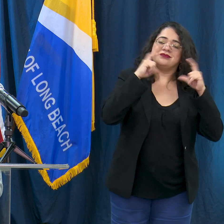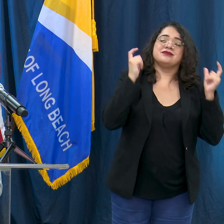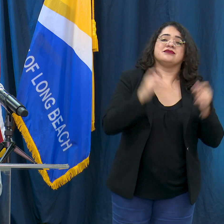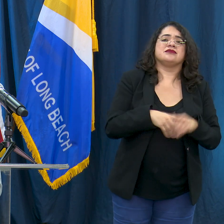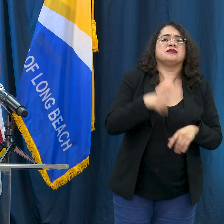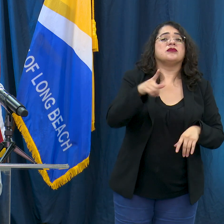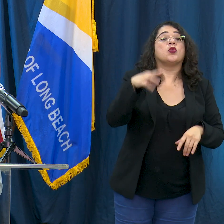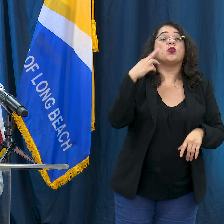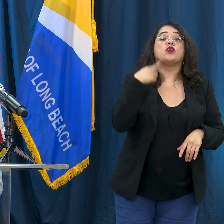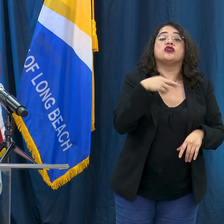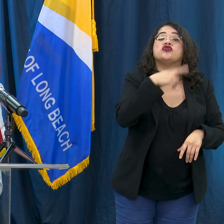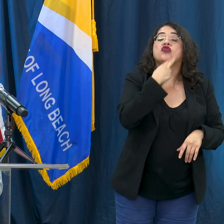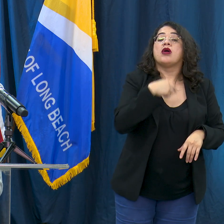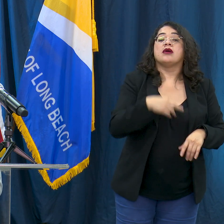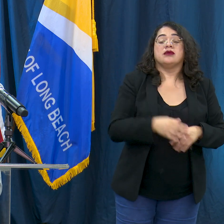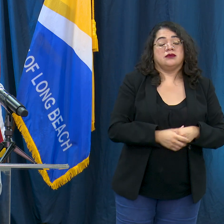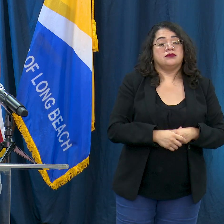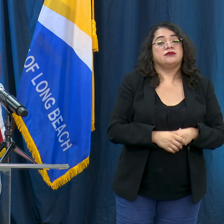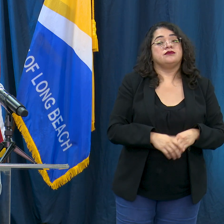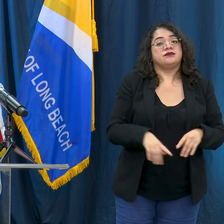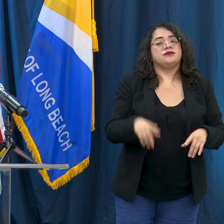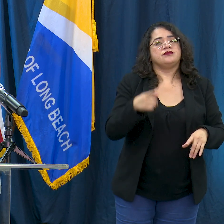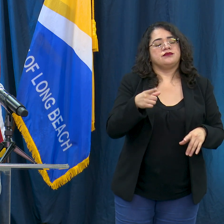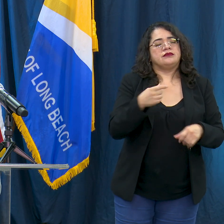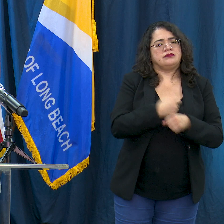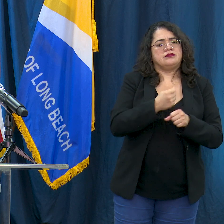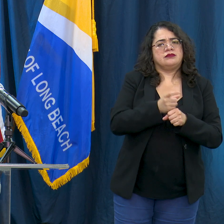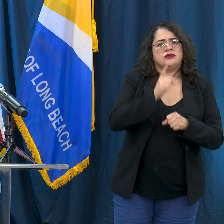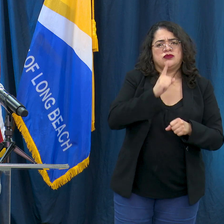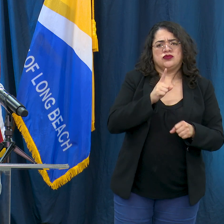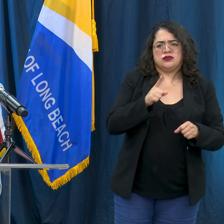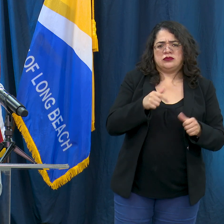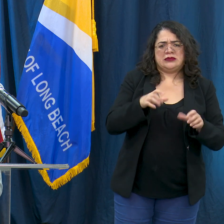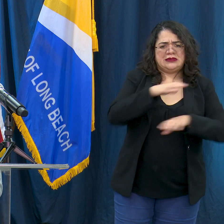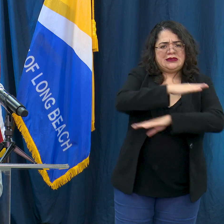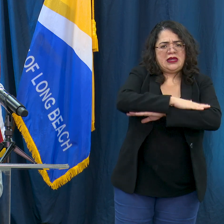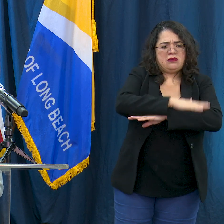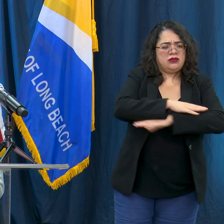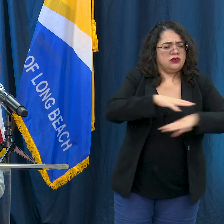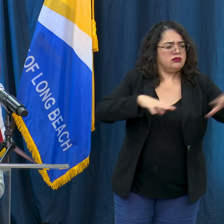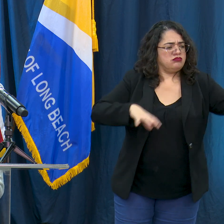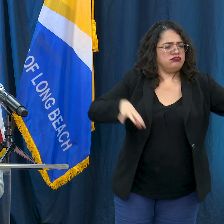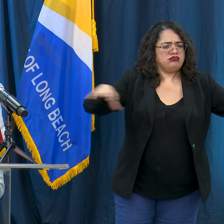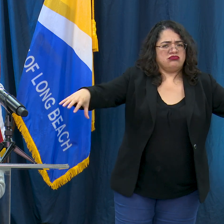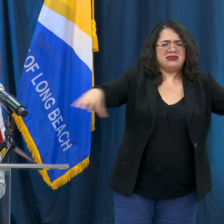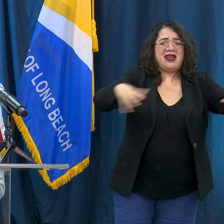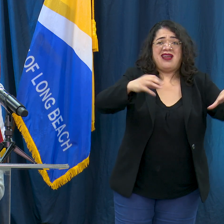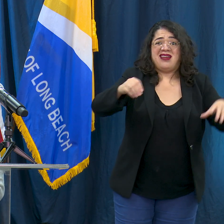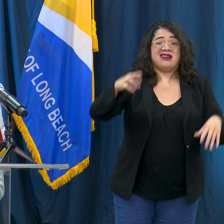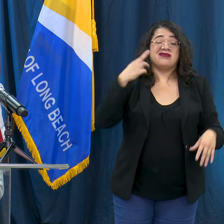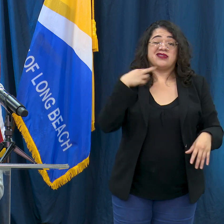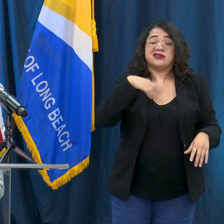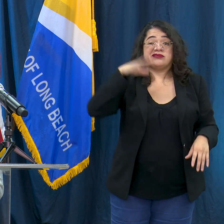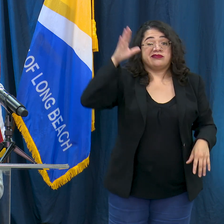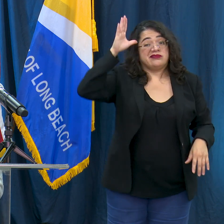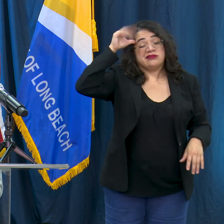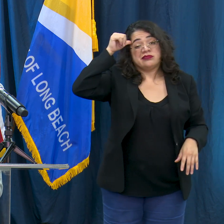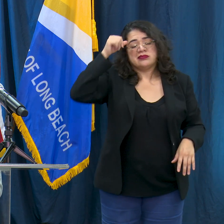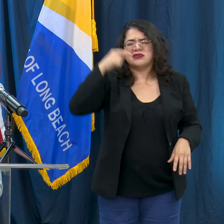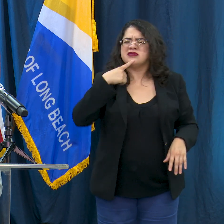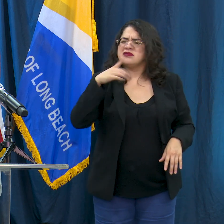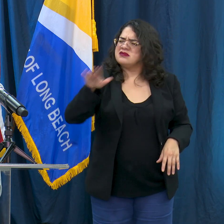you have restaurants and the restaurants, you need to make sure that your tables are far apart. And if you walk into a restaurant and they're not, please ask